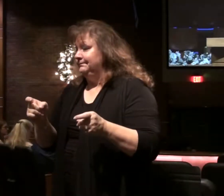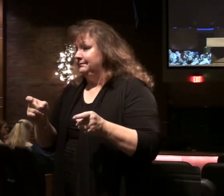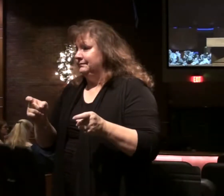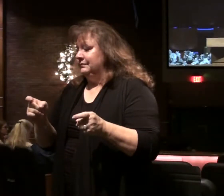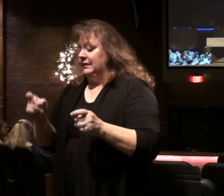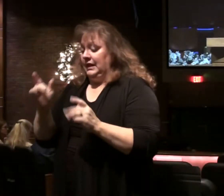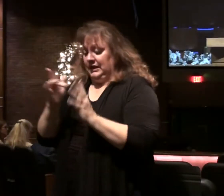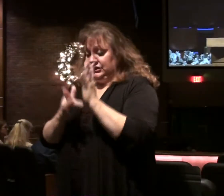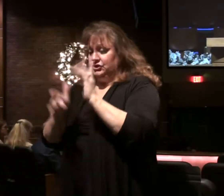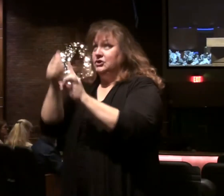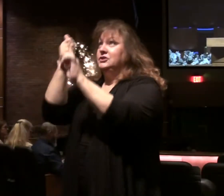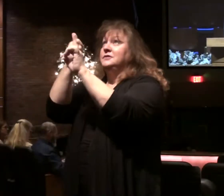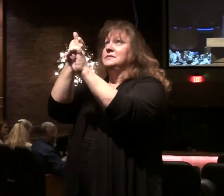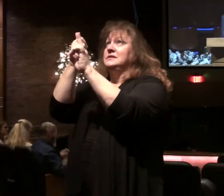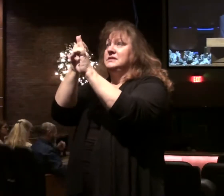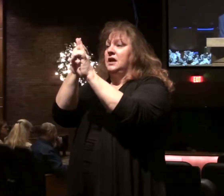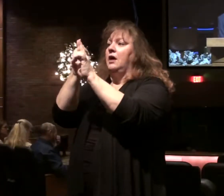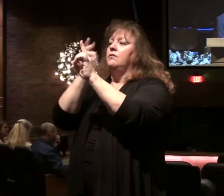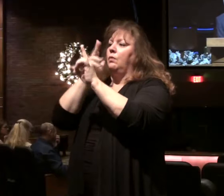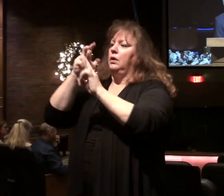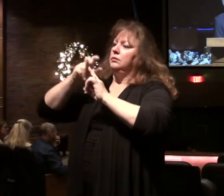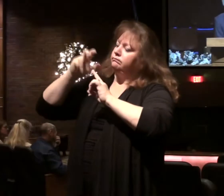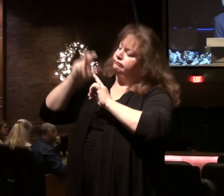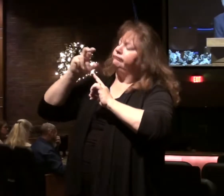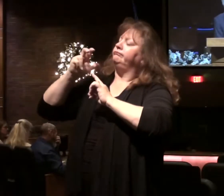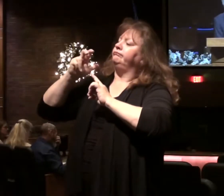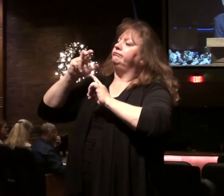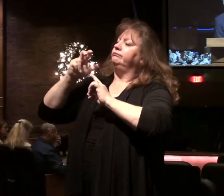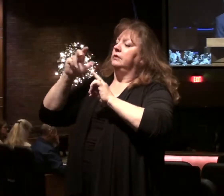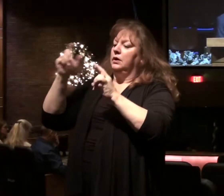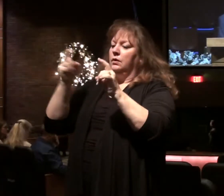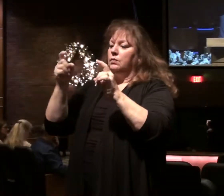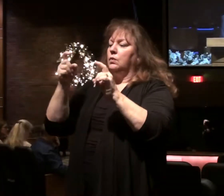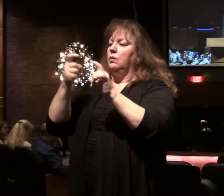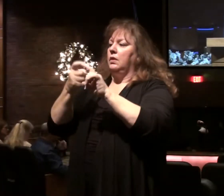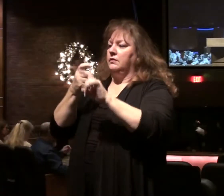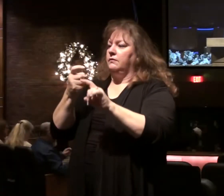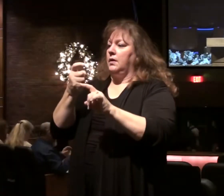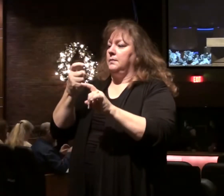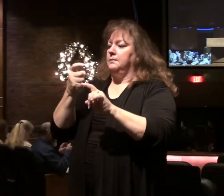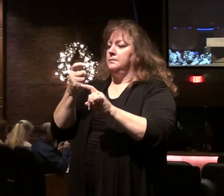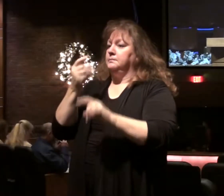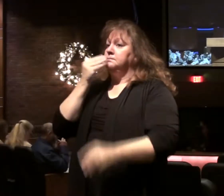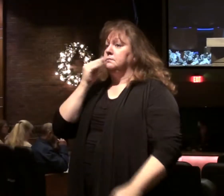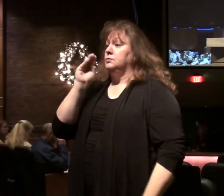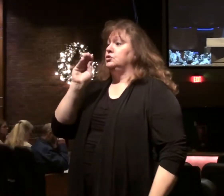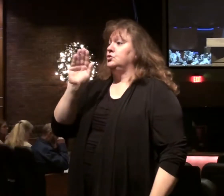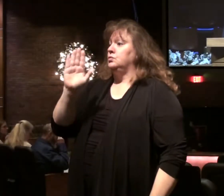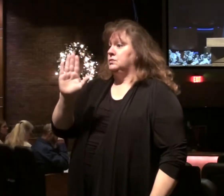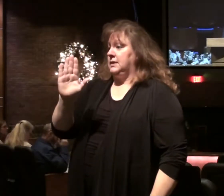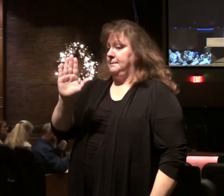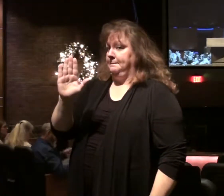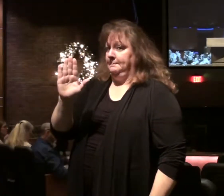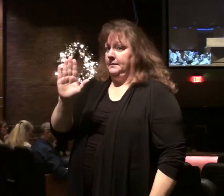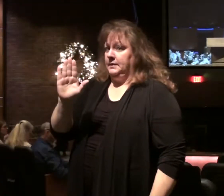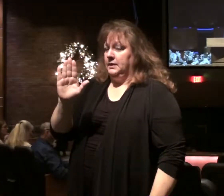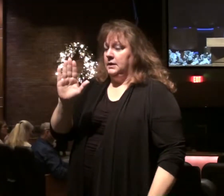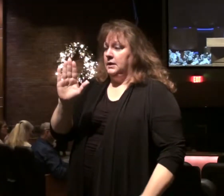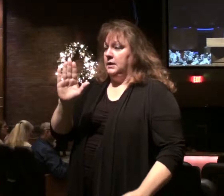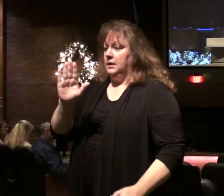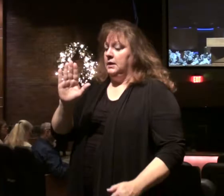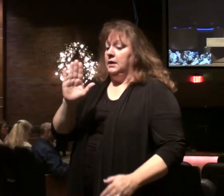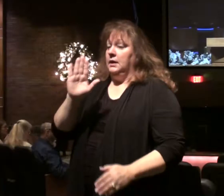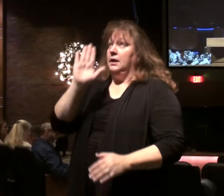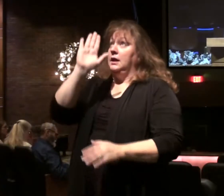when Christ will be sovereign, ruling from Jerusalem, and the work of